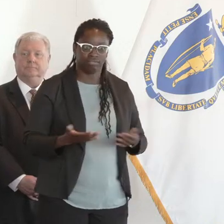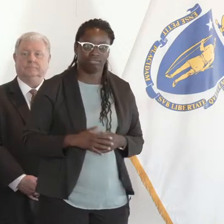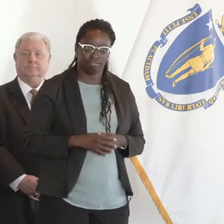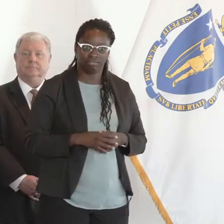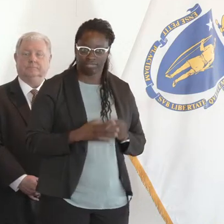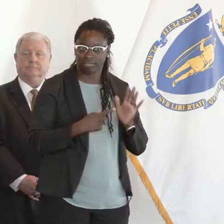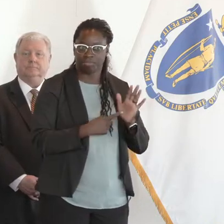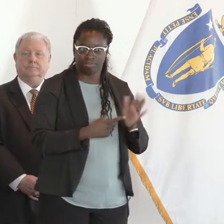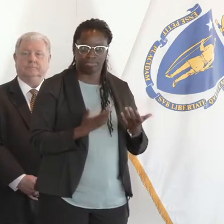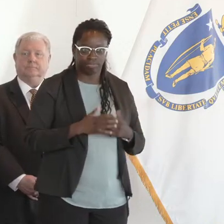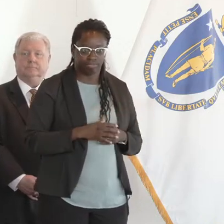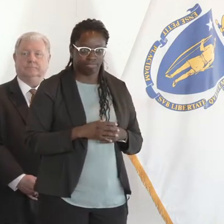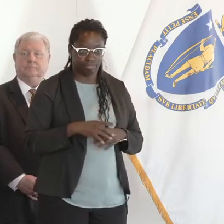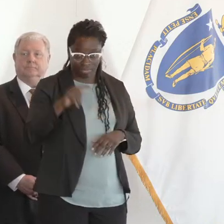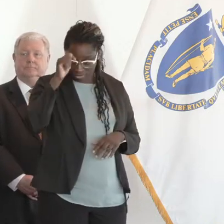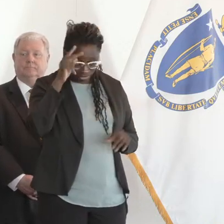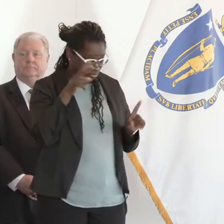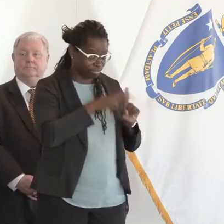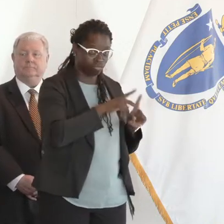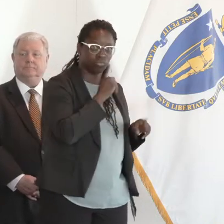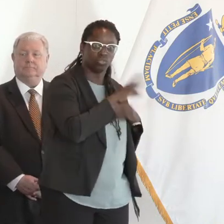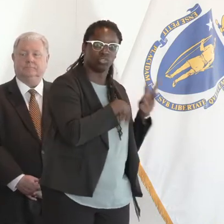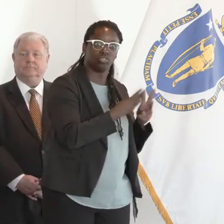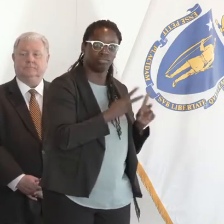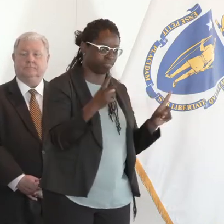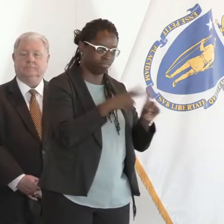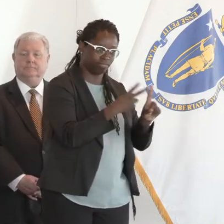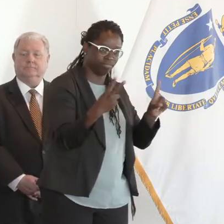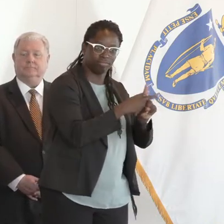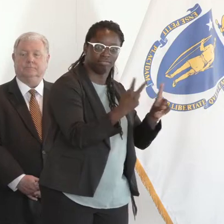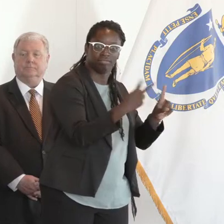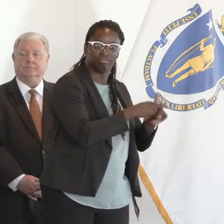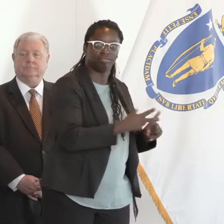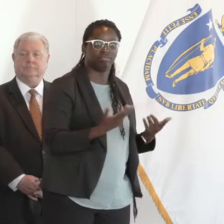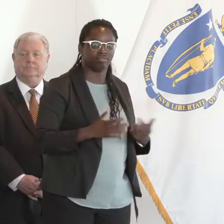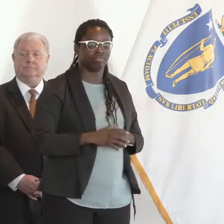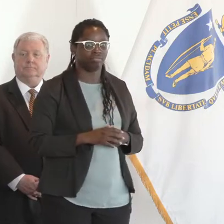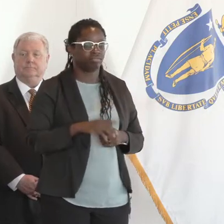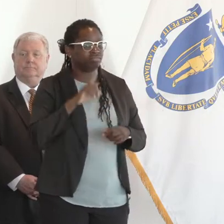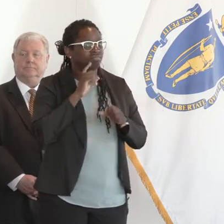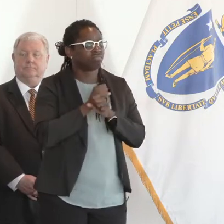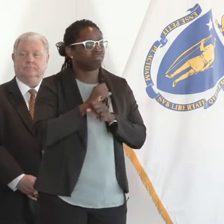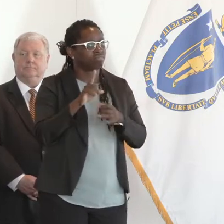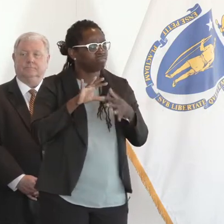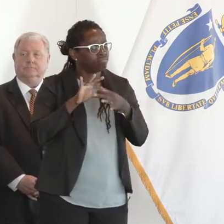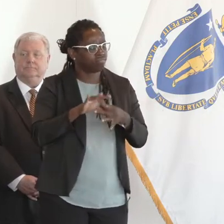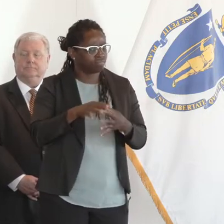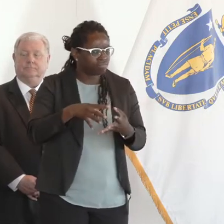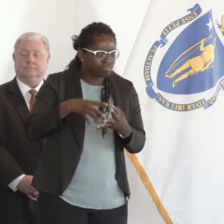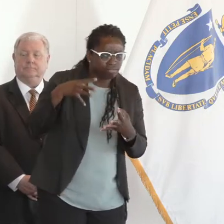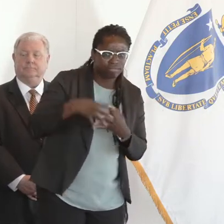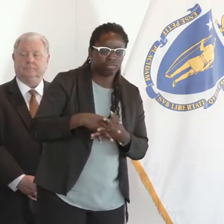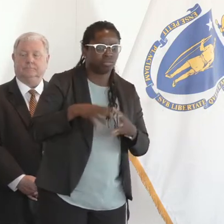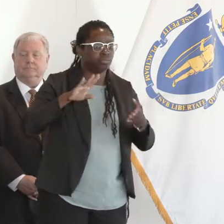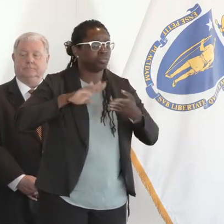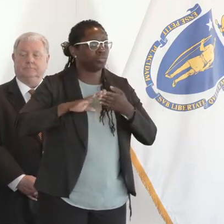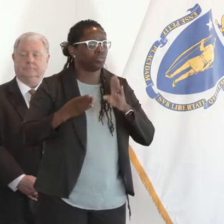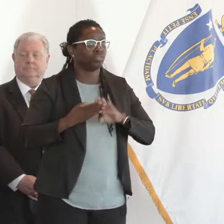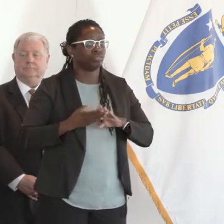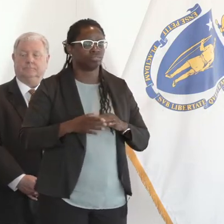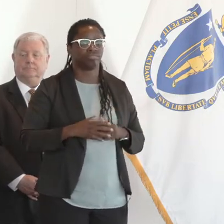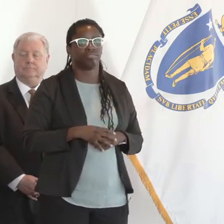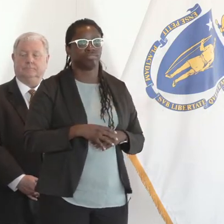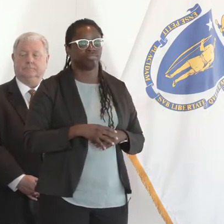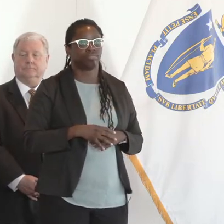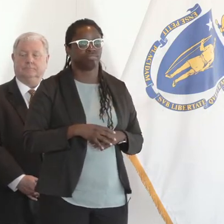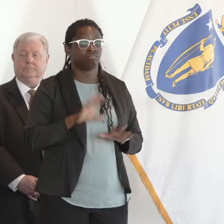reality, but also your deep involvement in the community and really setting the tone for what it means to be embedded within the city. Thank